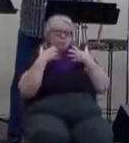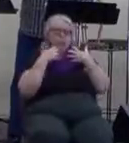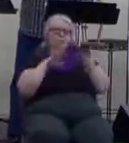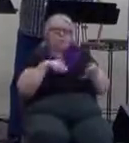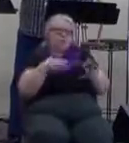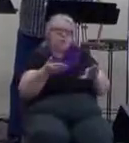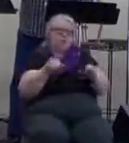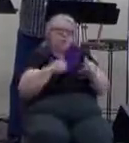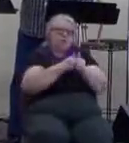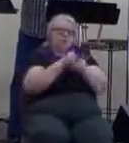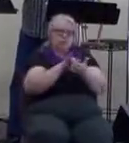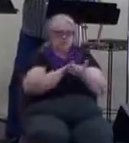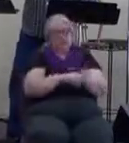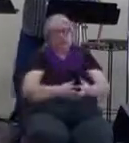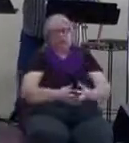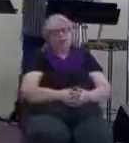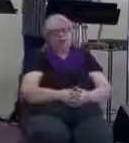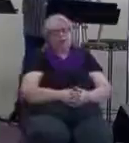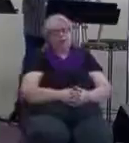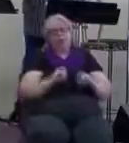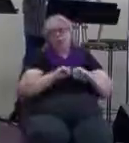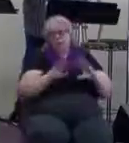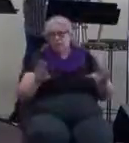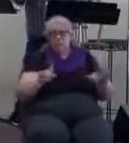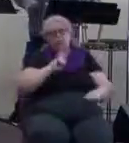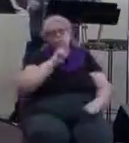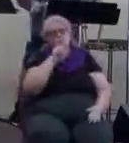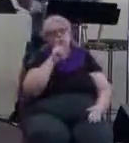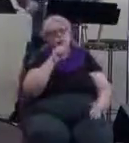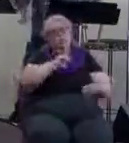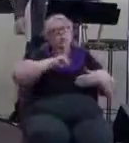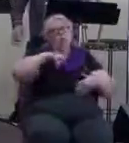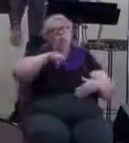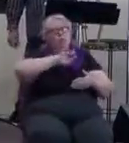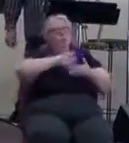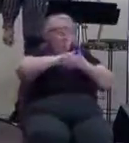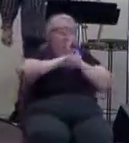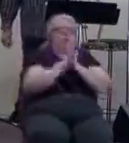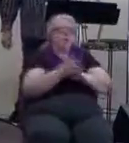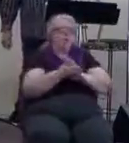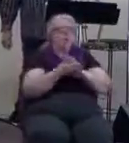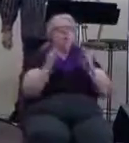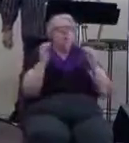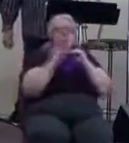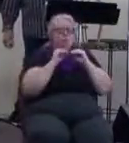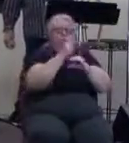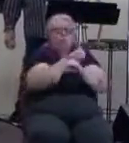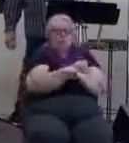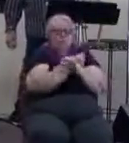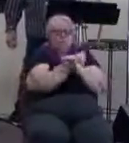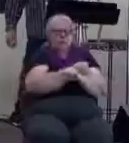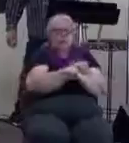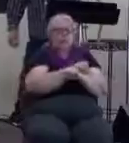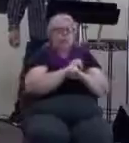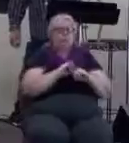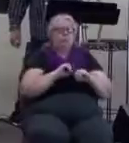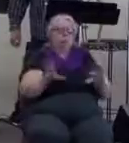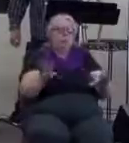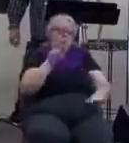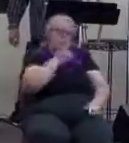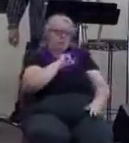We will die. Without the truth, we become deeper in bondage. Without conviction, we become more sinful.